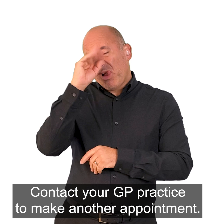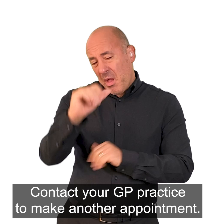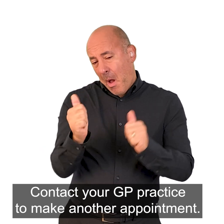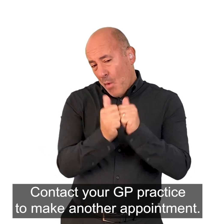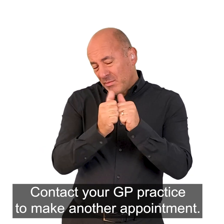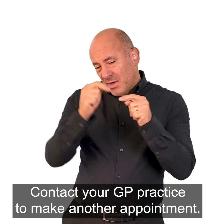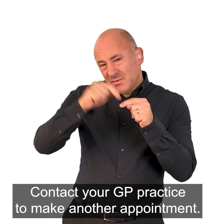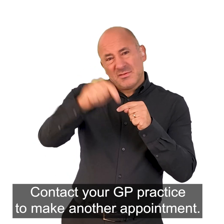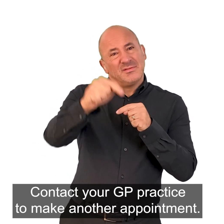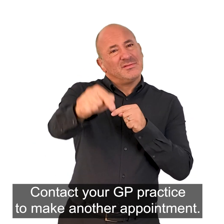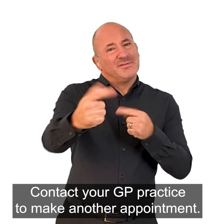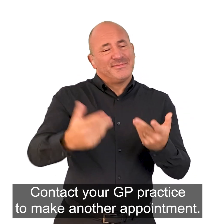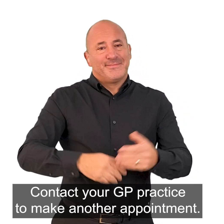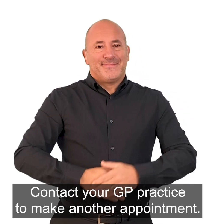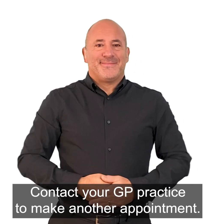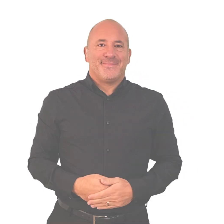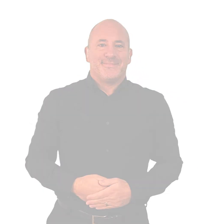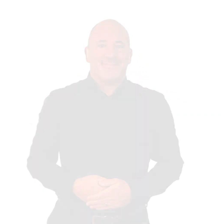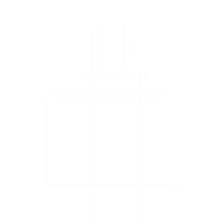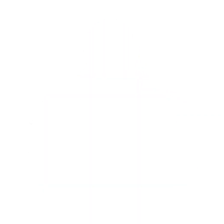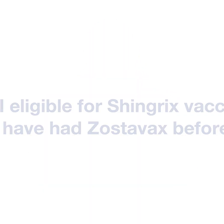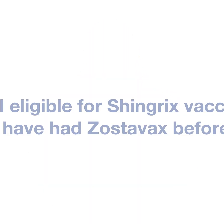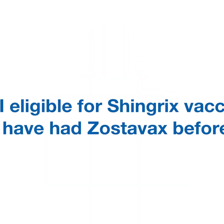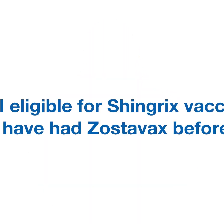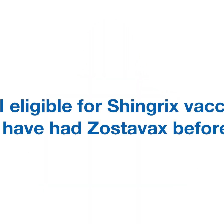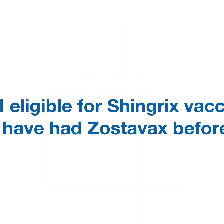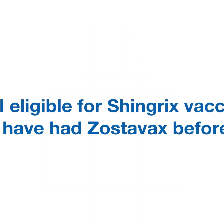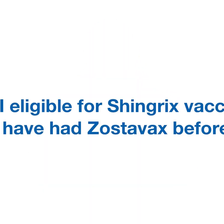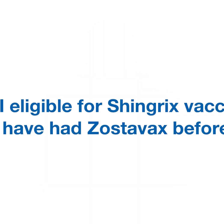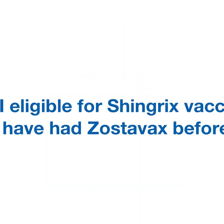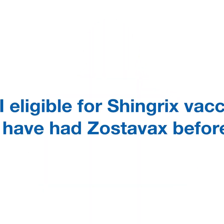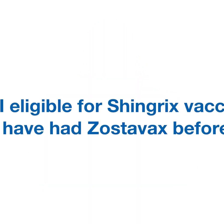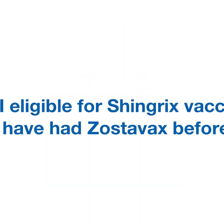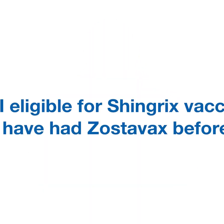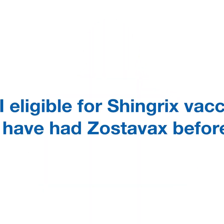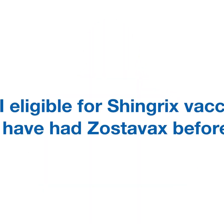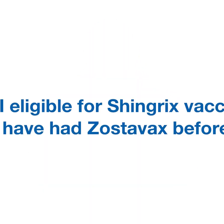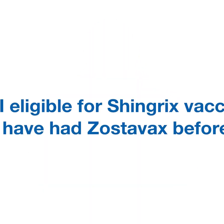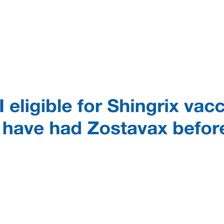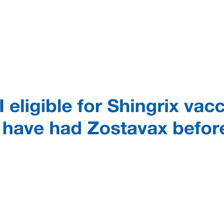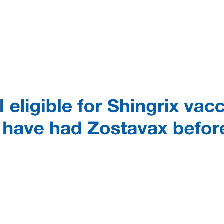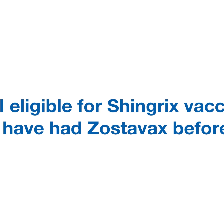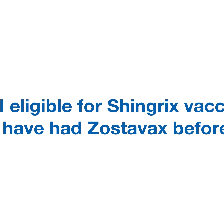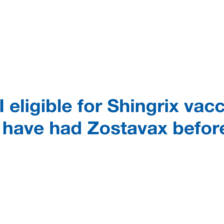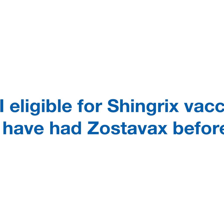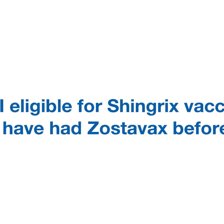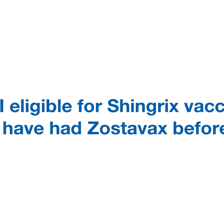Contact your GP practice to make another appointment. Am I eligible for Shingrix vaccine if I have